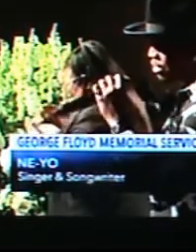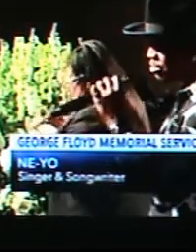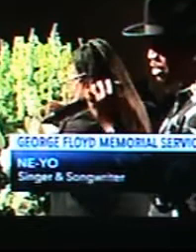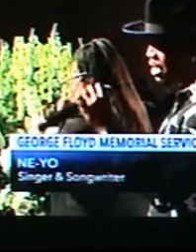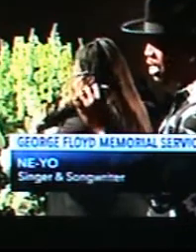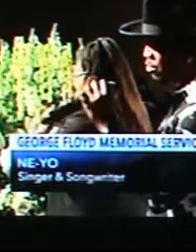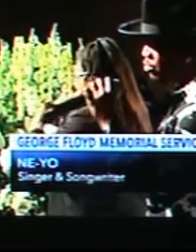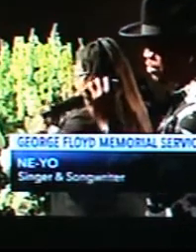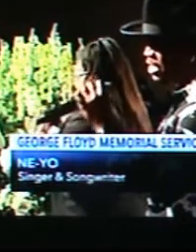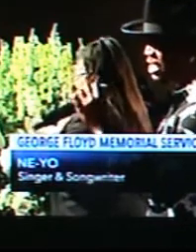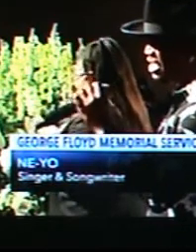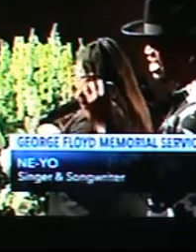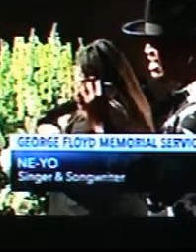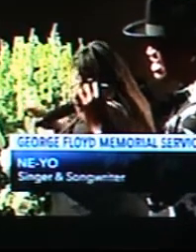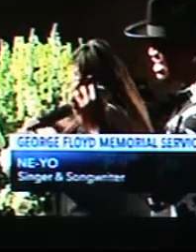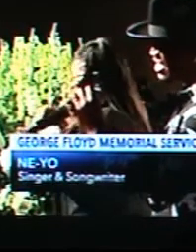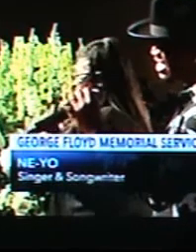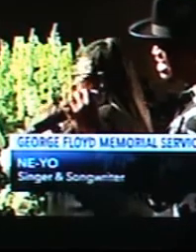take the